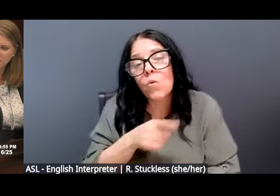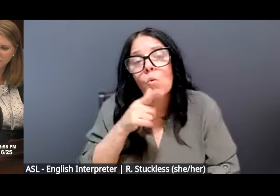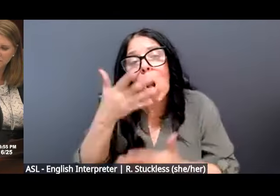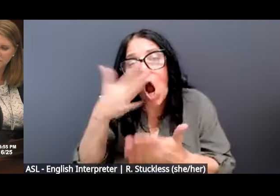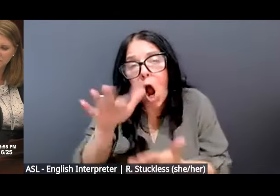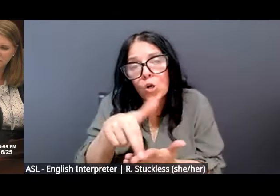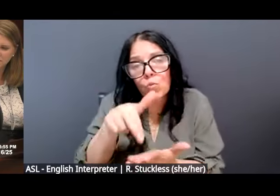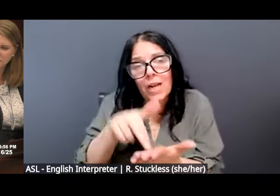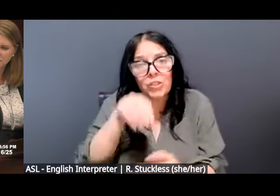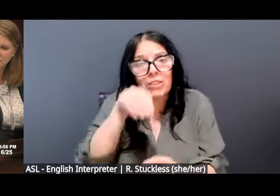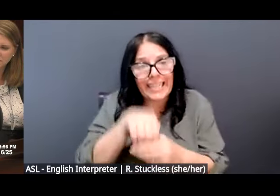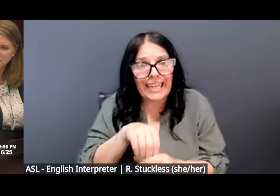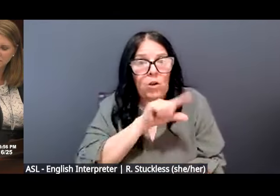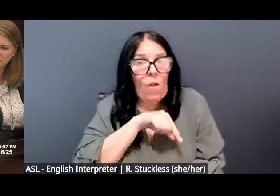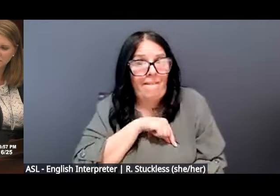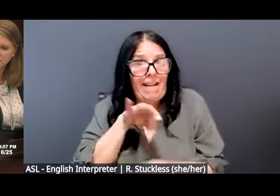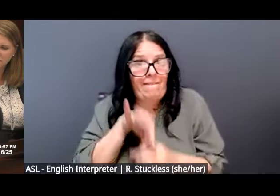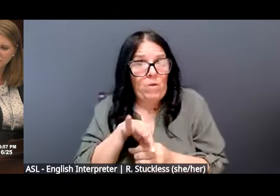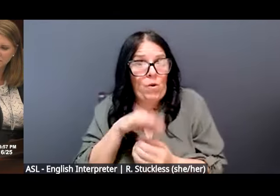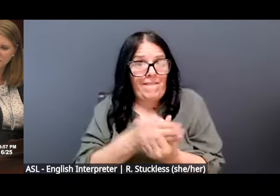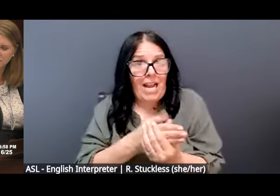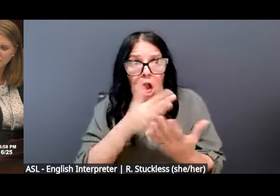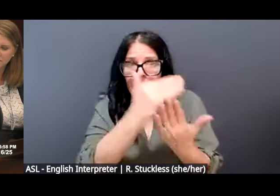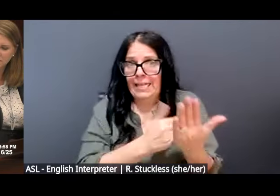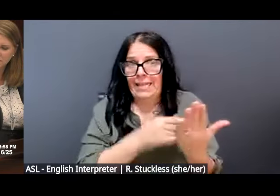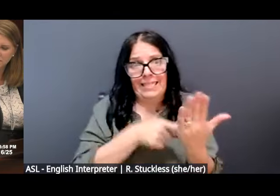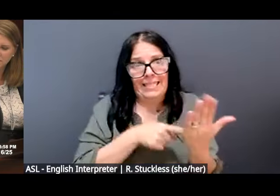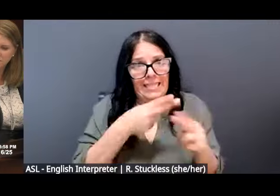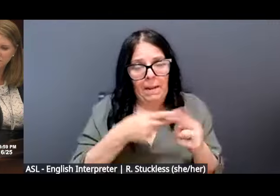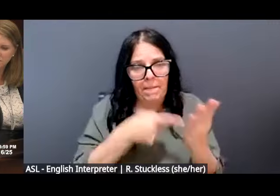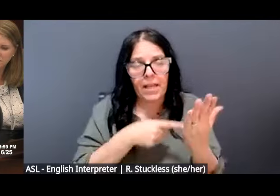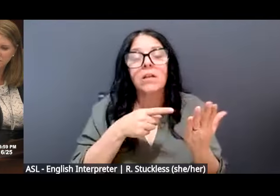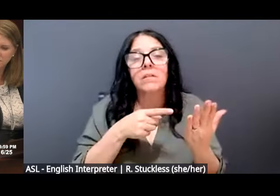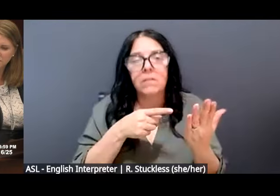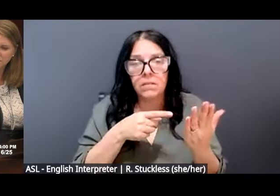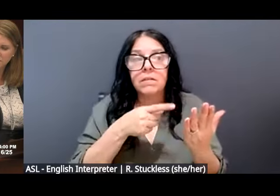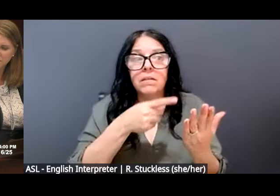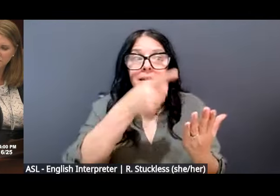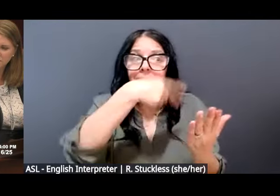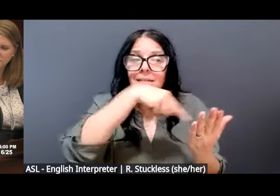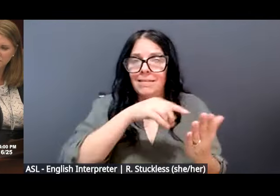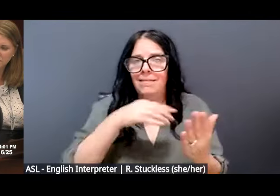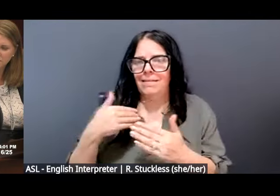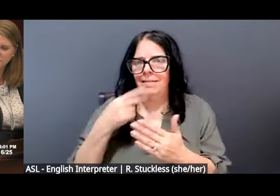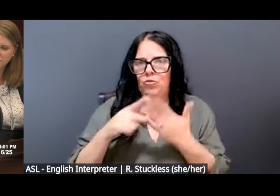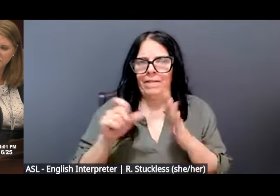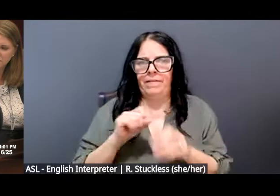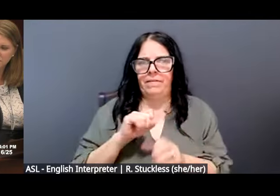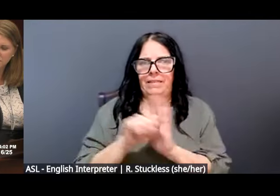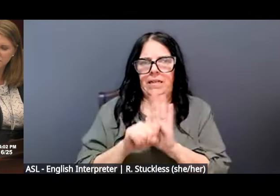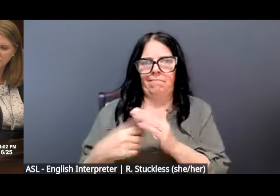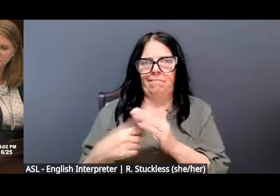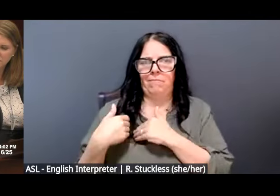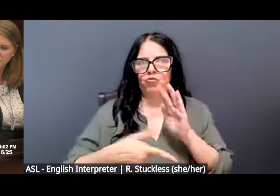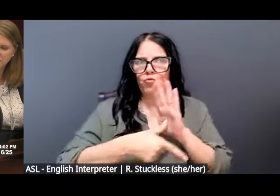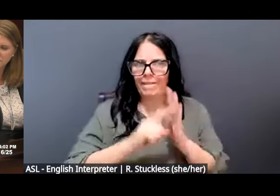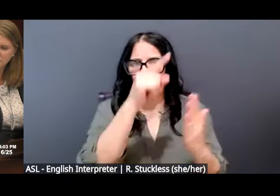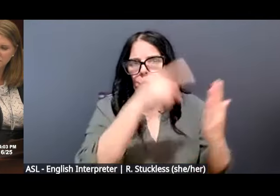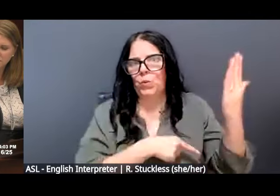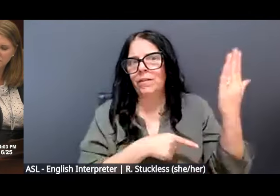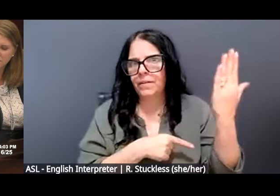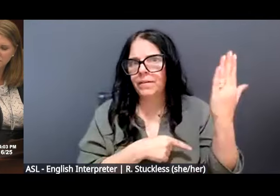file, those registrations have to be reviewed by the Secretary of State. We do not necessarily, like, as